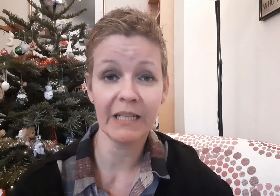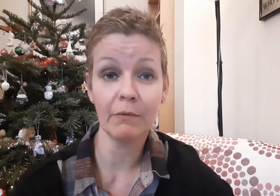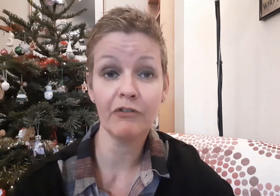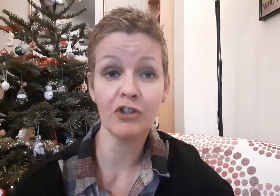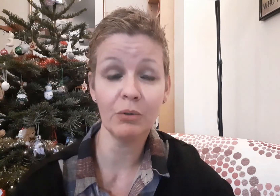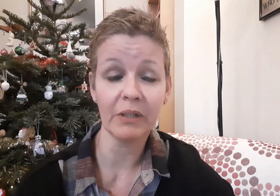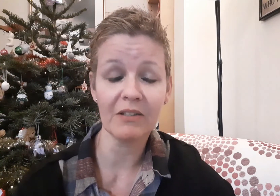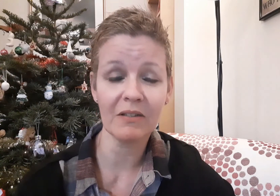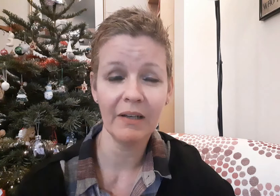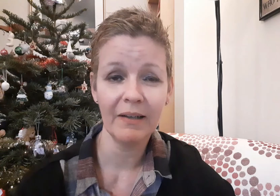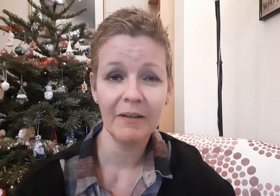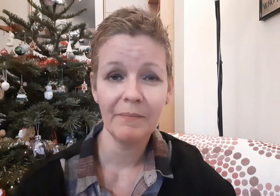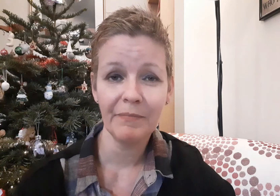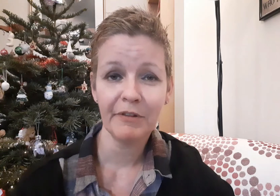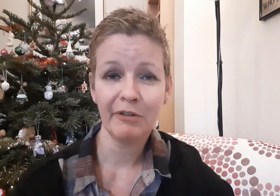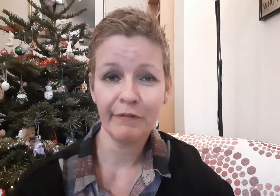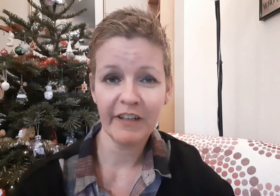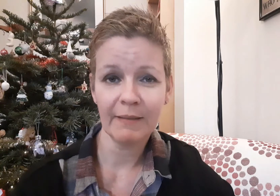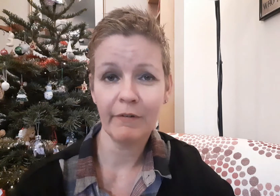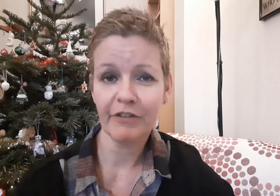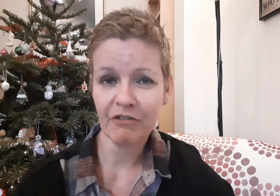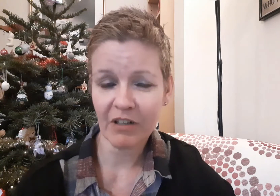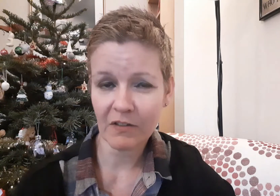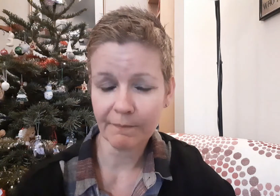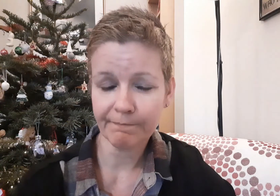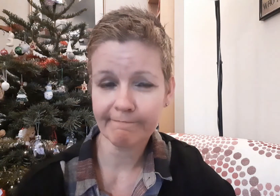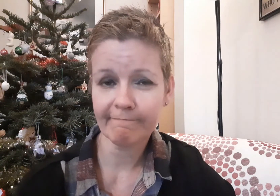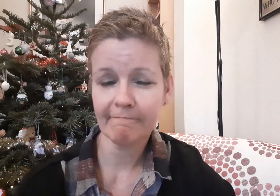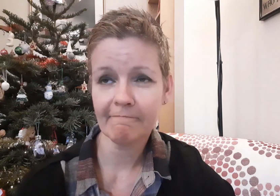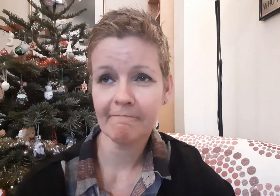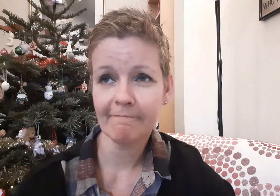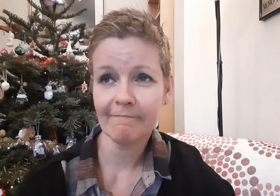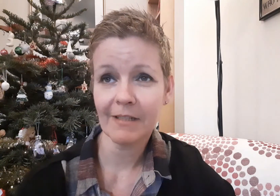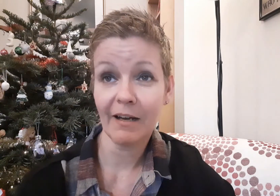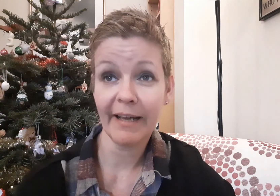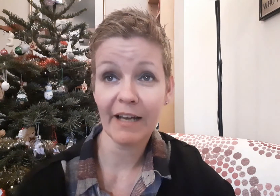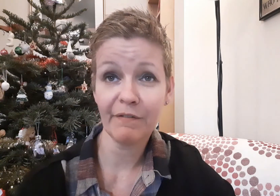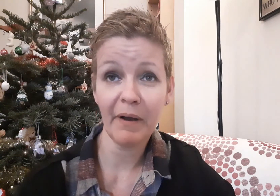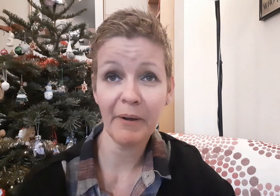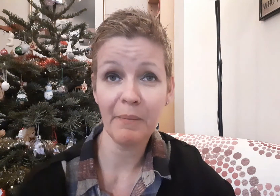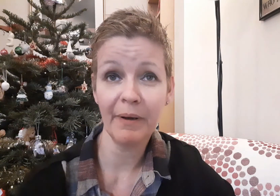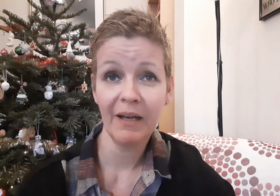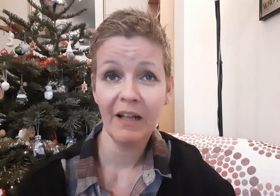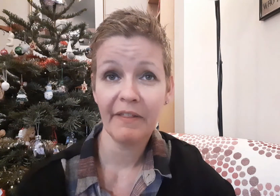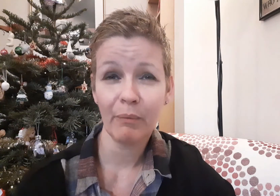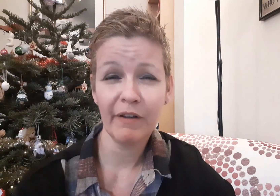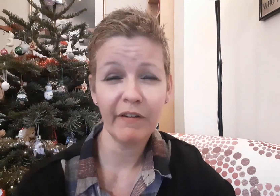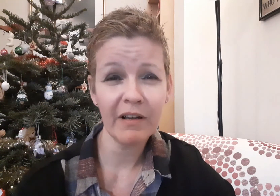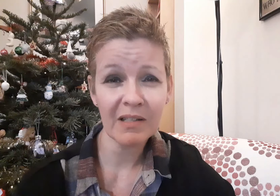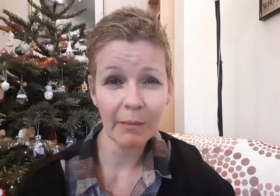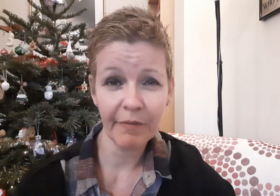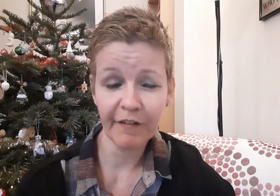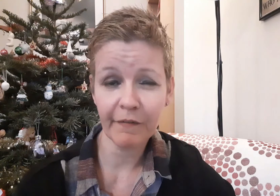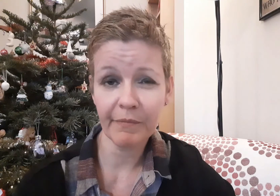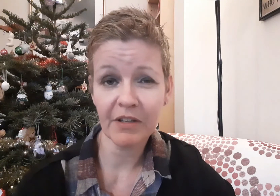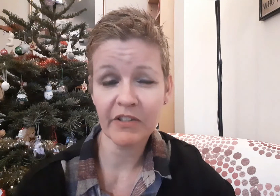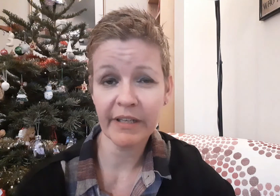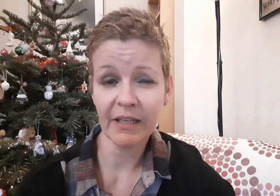of choice, not freedom of restriction. I have hope that we have learnt something from this year,